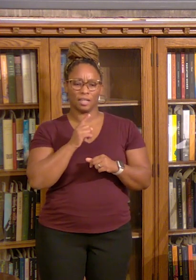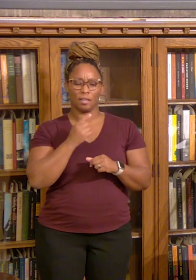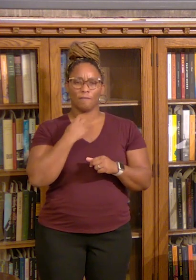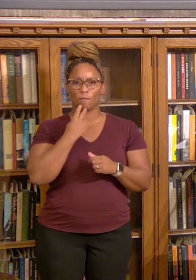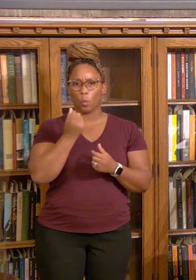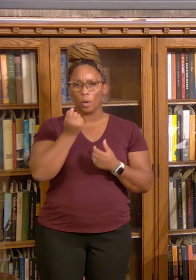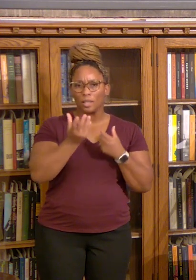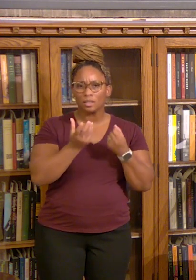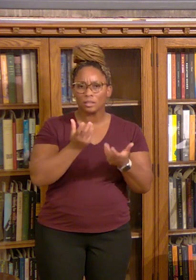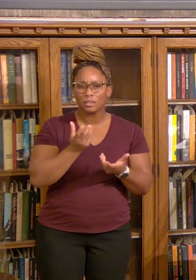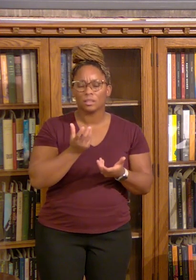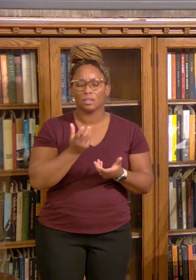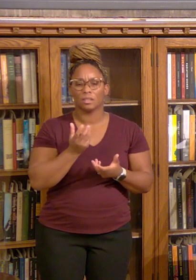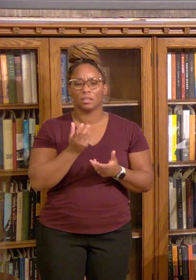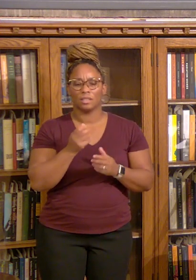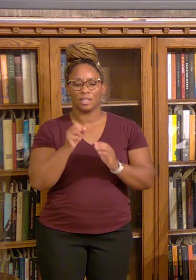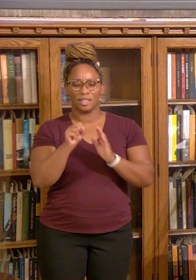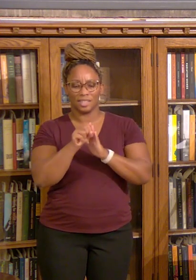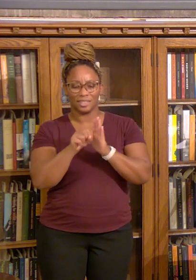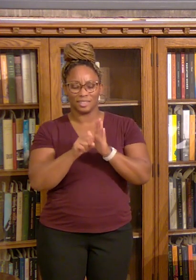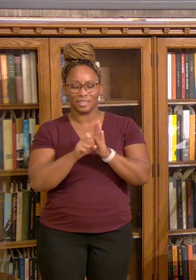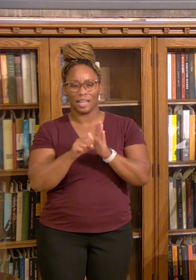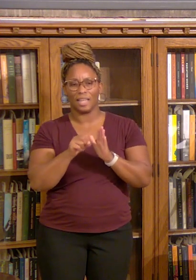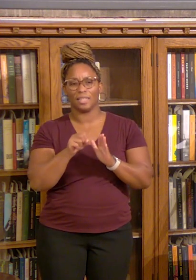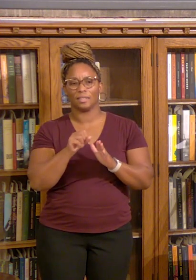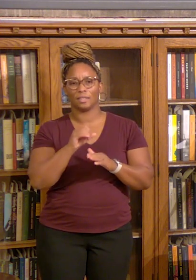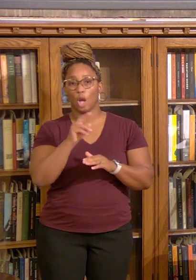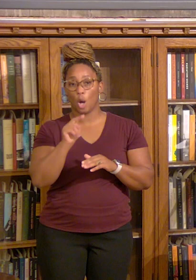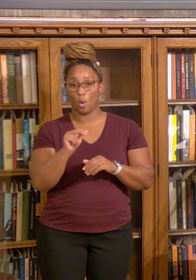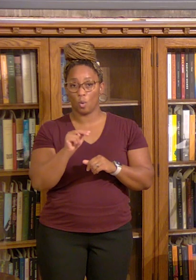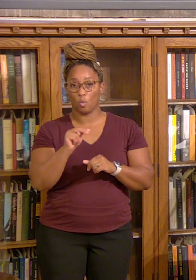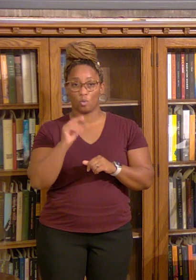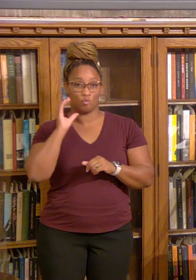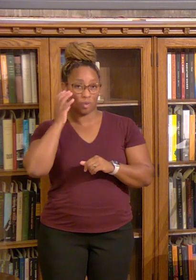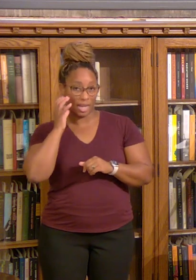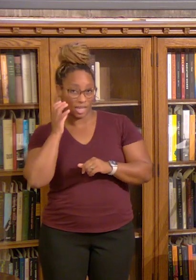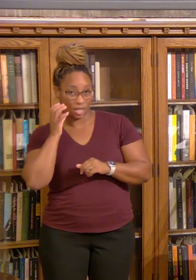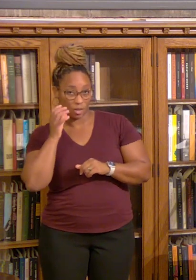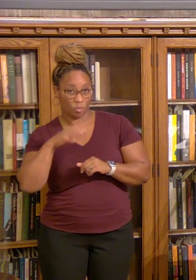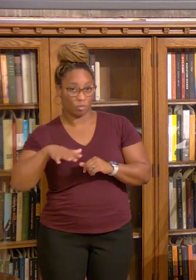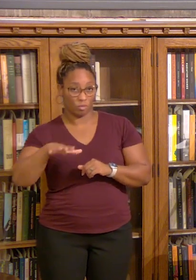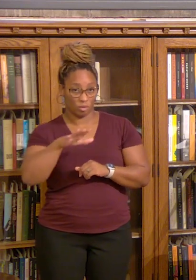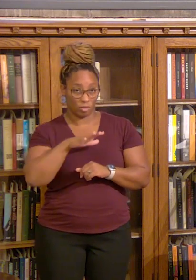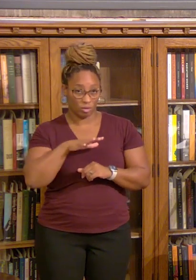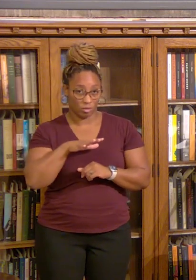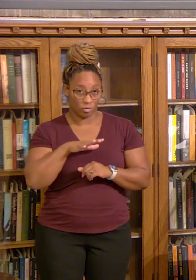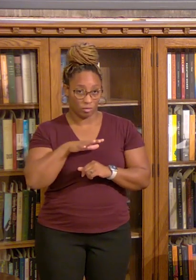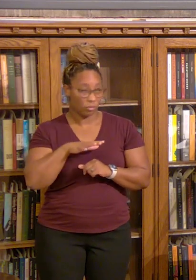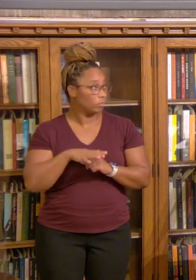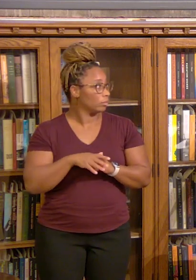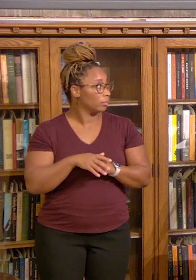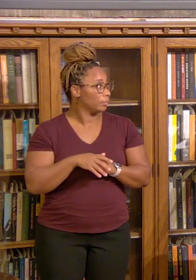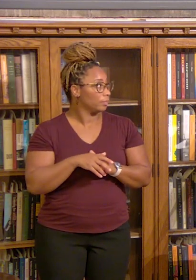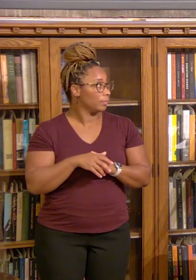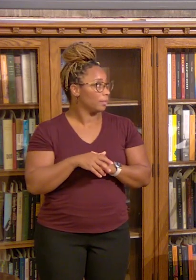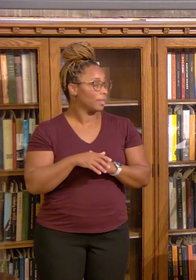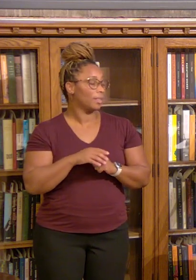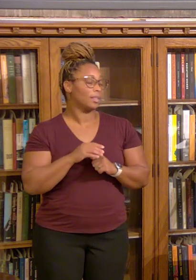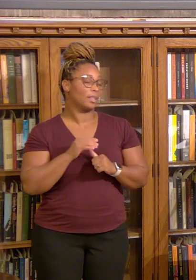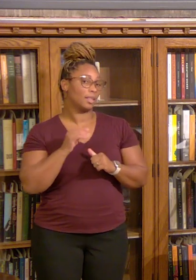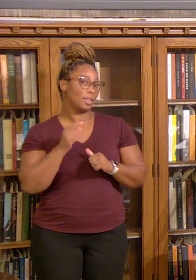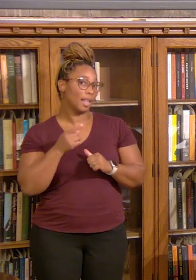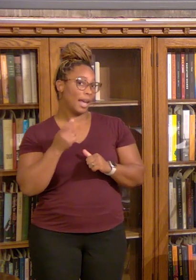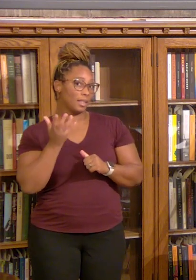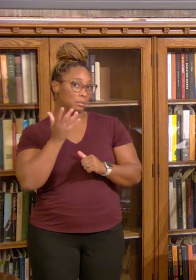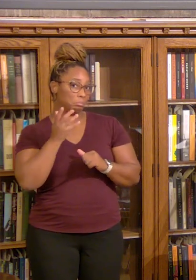America the state owned radio station which broadcast to International audiences across the Kore in Stillers today this is a